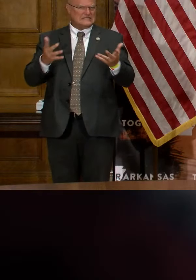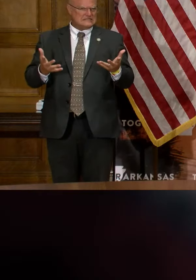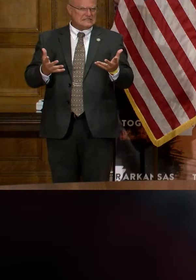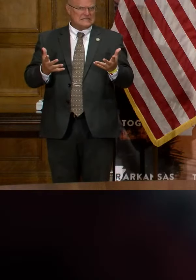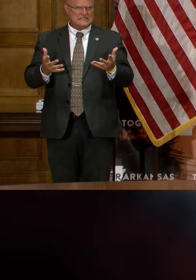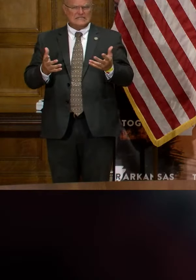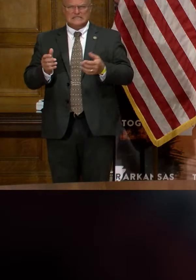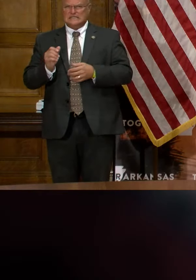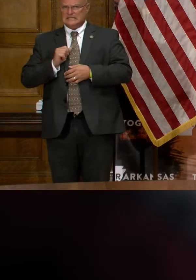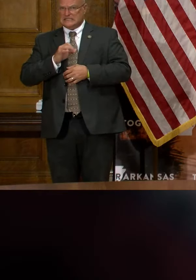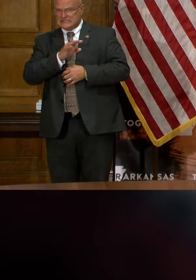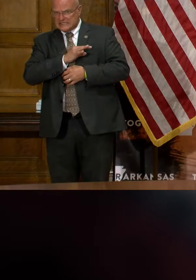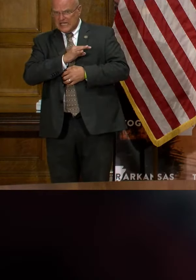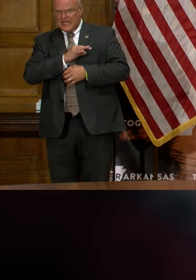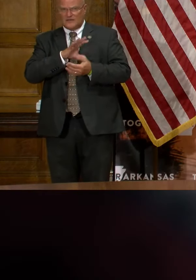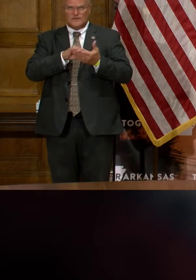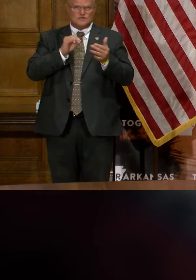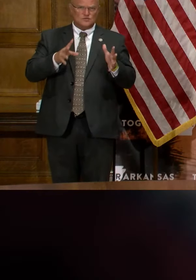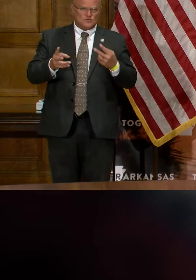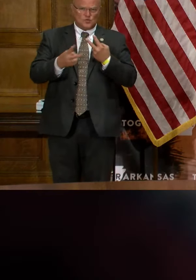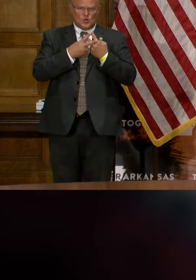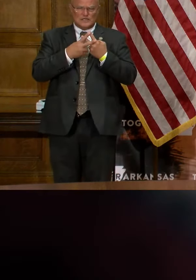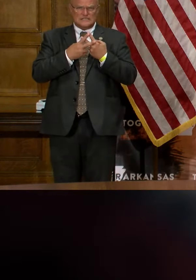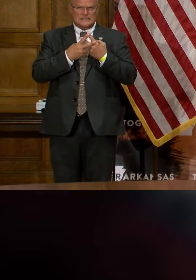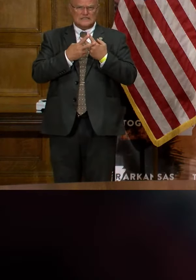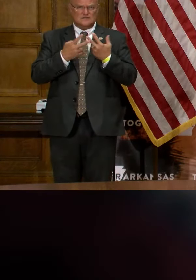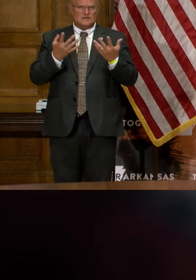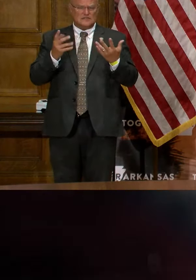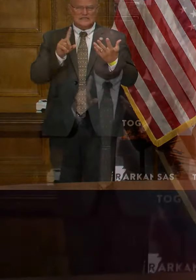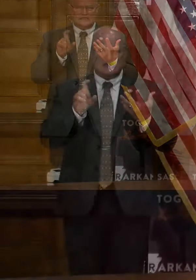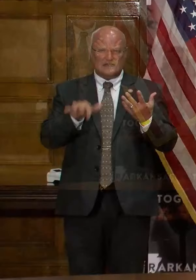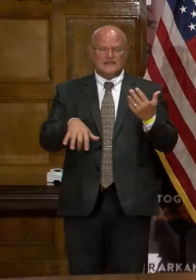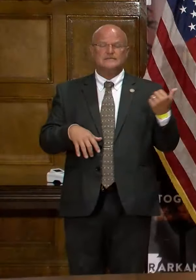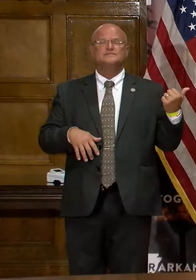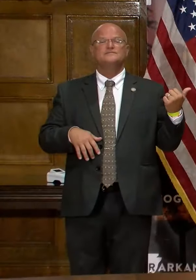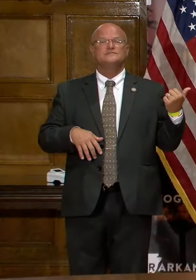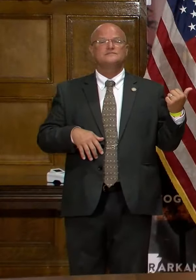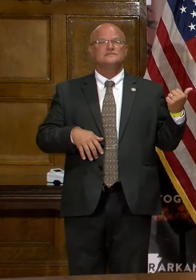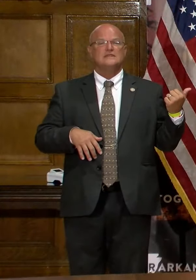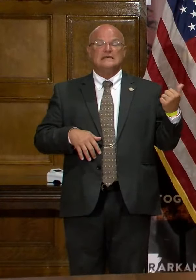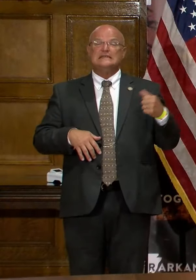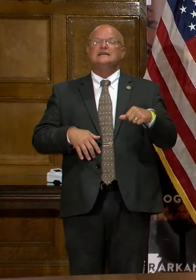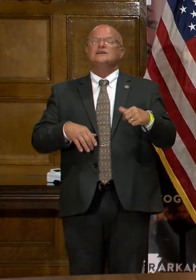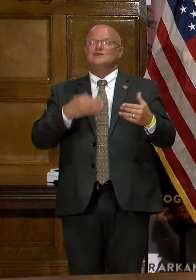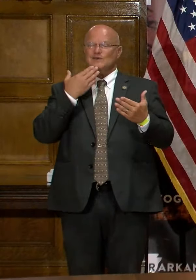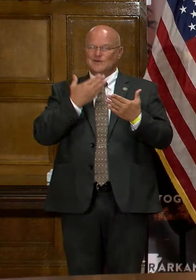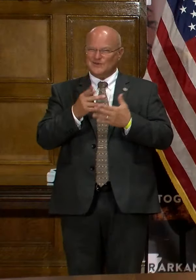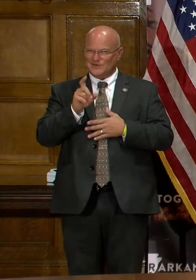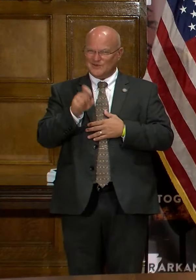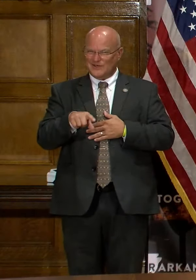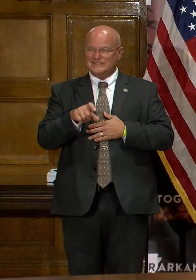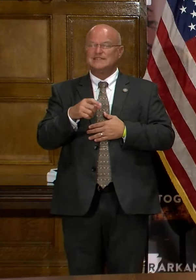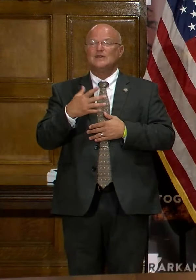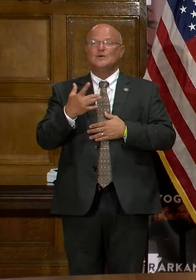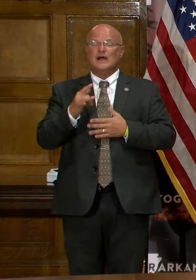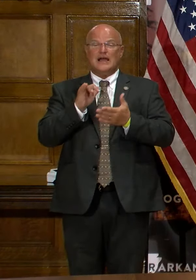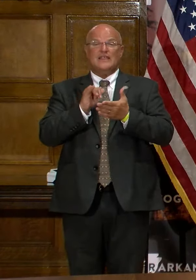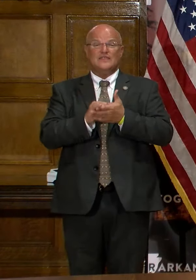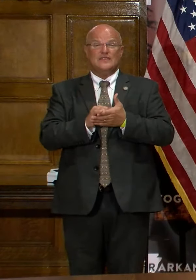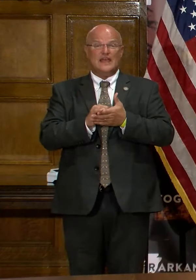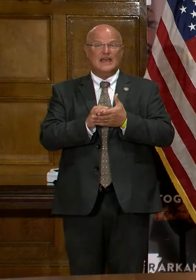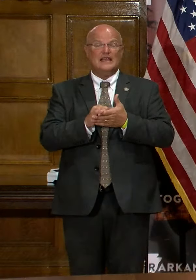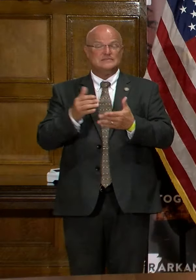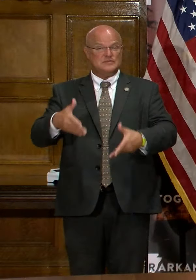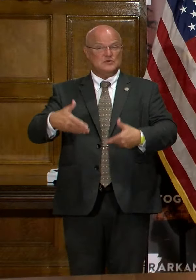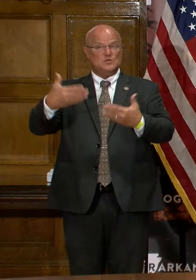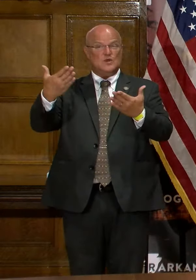of these staff and students needing to quarantine? That is a very timely question because that issue has